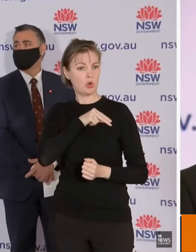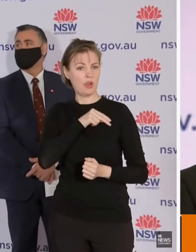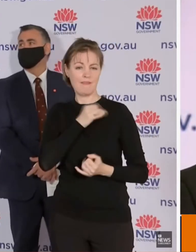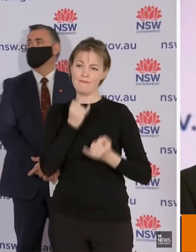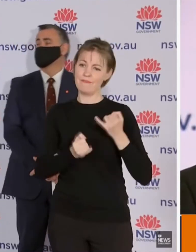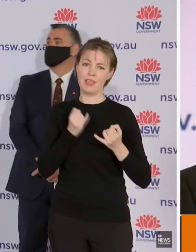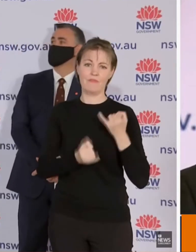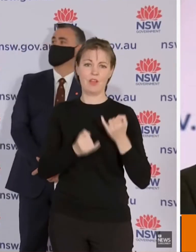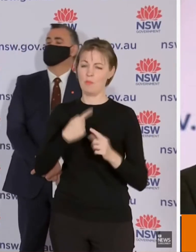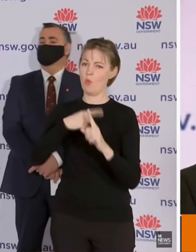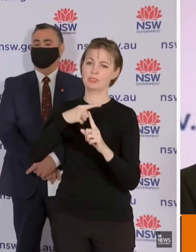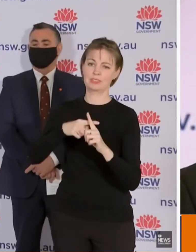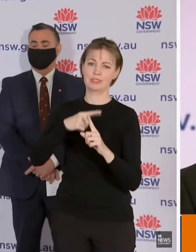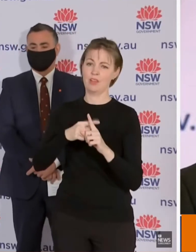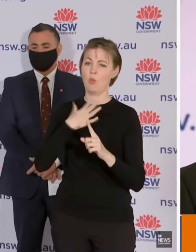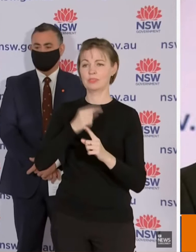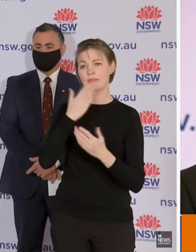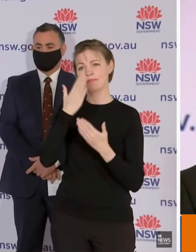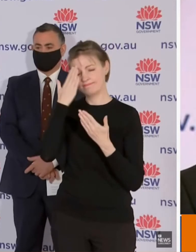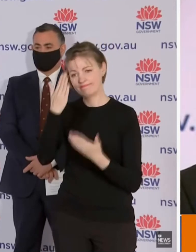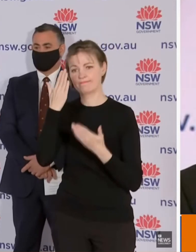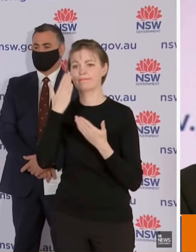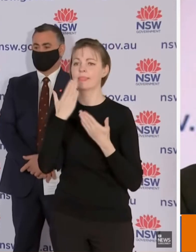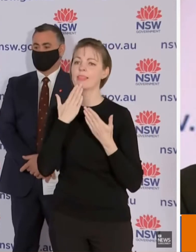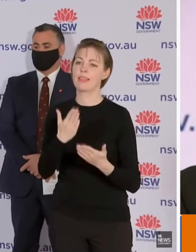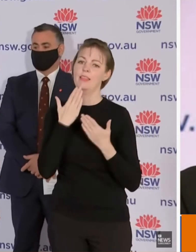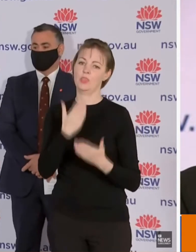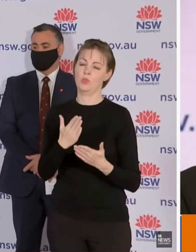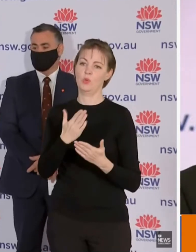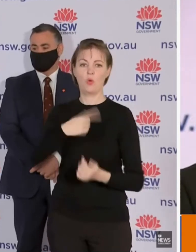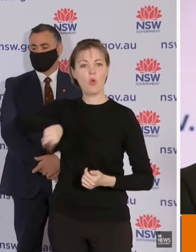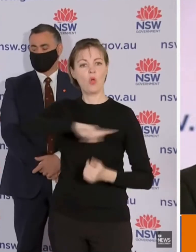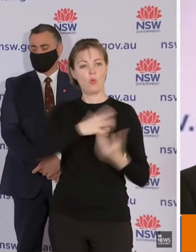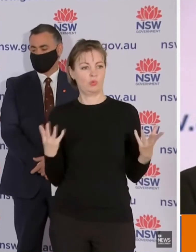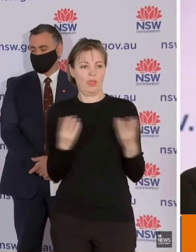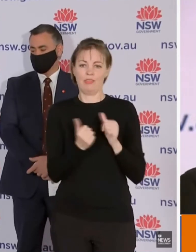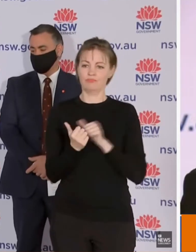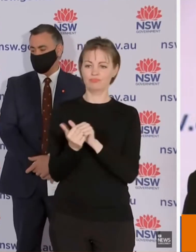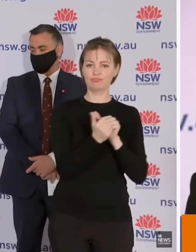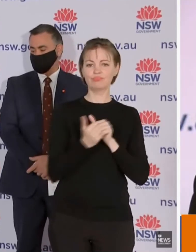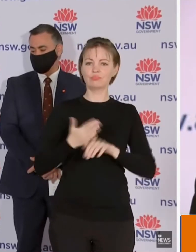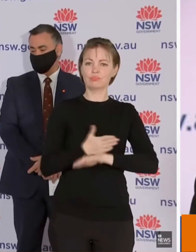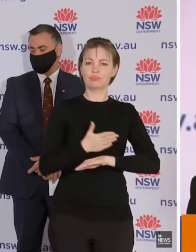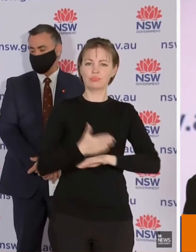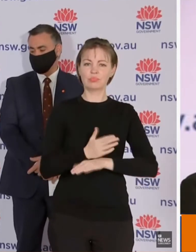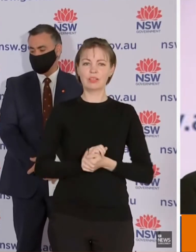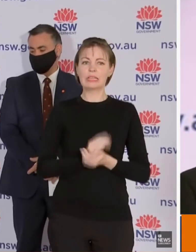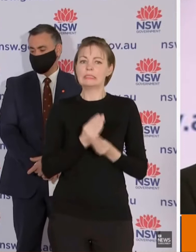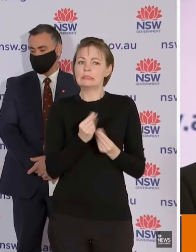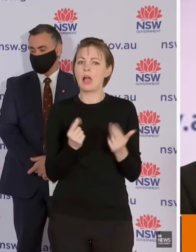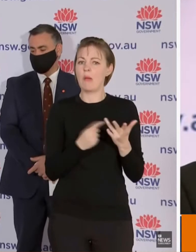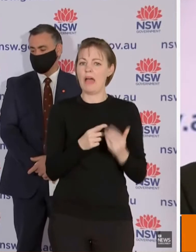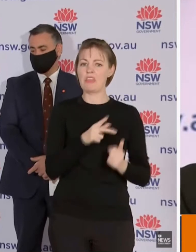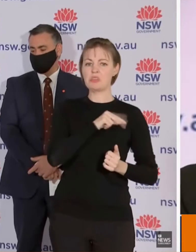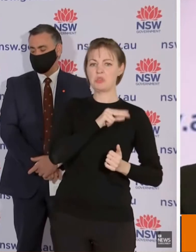to acknowledge them for being out there and making sure the community know, and the health community know, that we're all in this together. But I have noticed that one or two of the other unions are